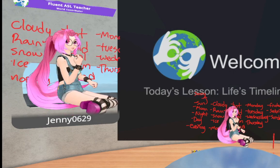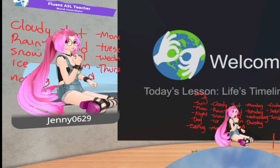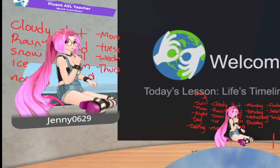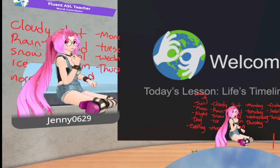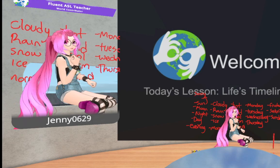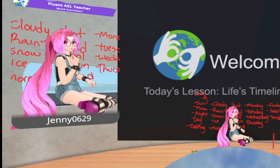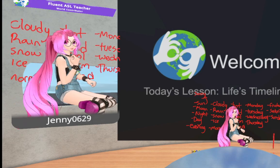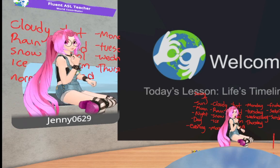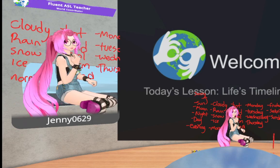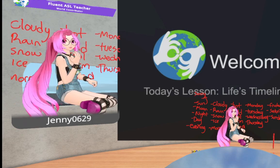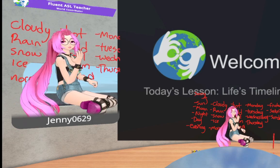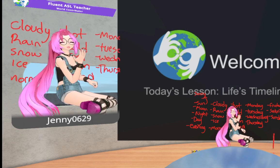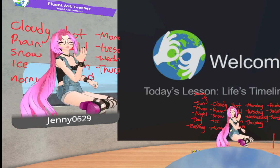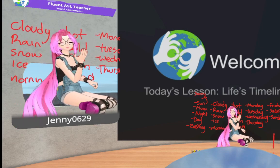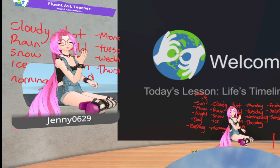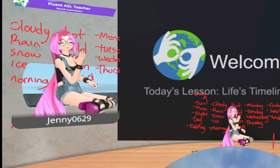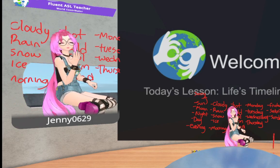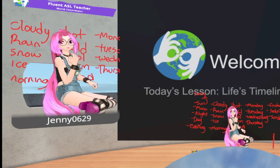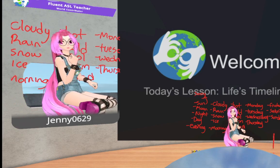Sorry.